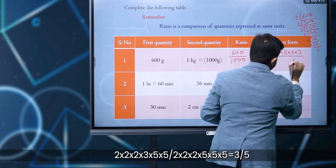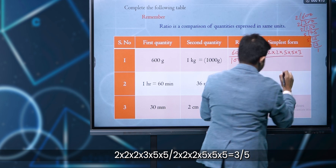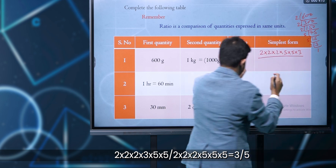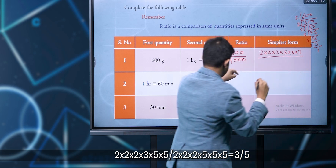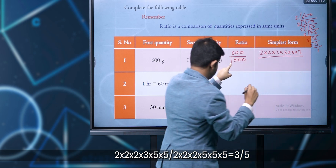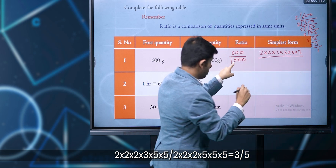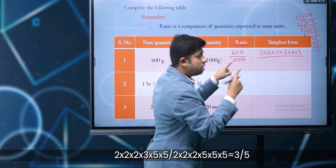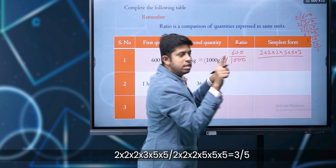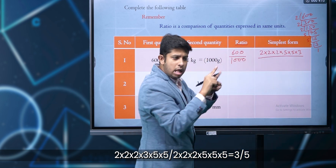by